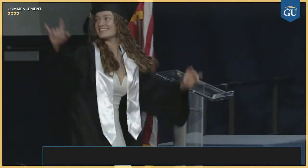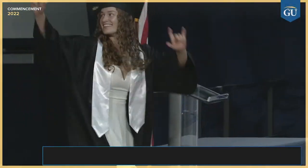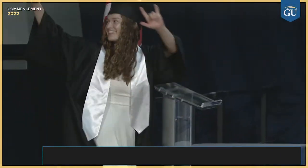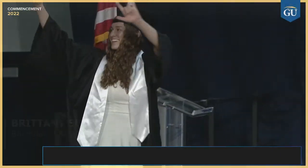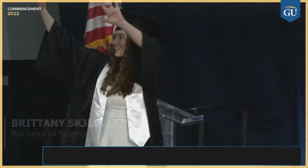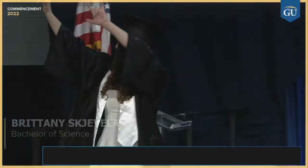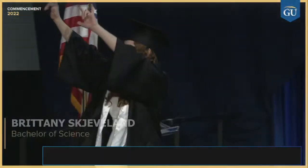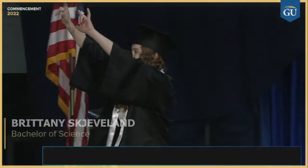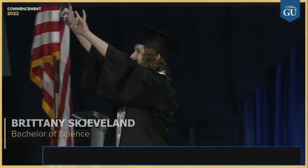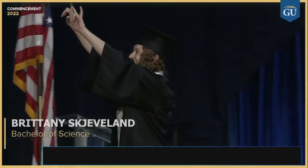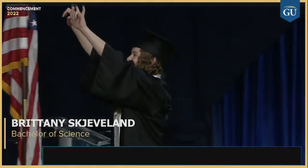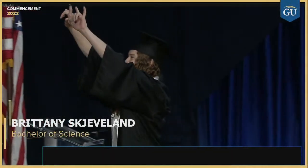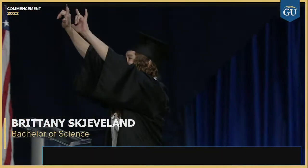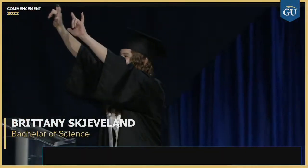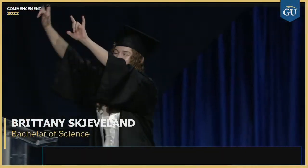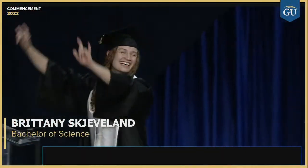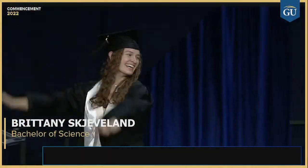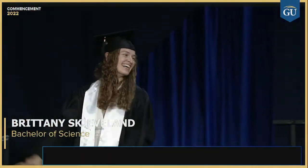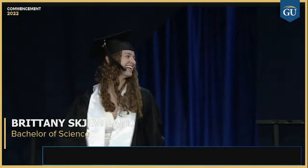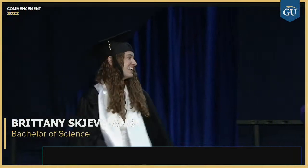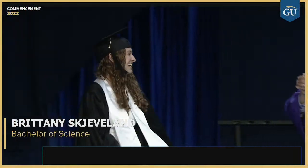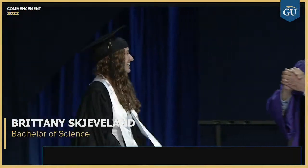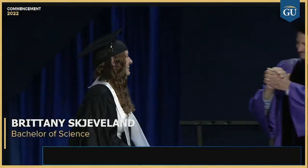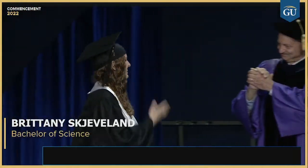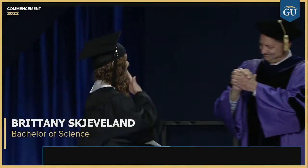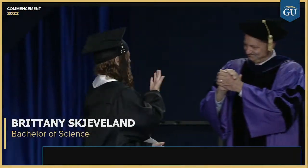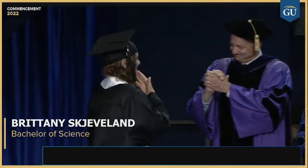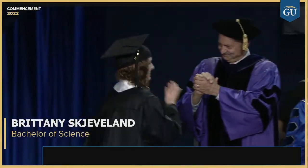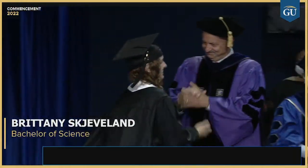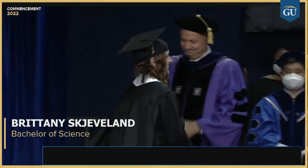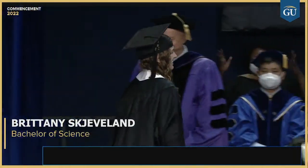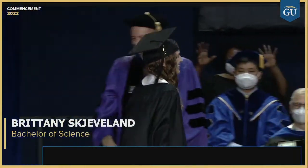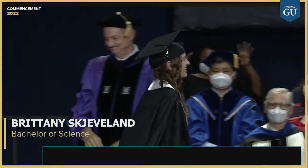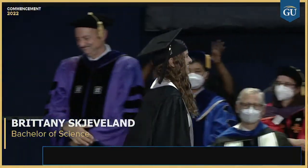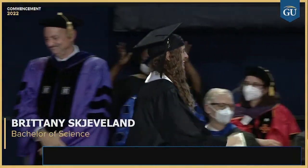Brittany Skevlin, Bachelor of Science. Congratulations.